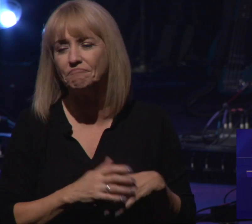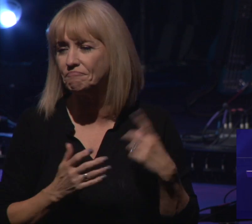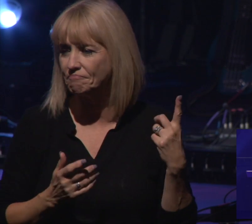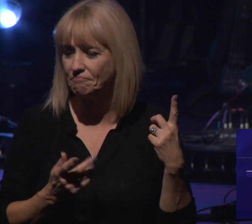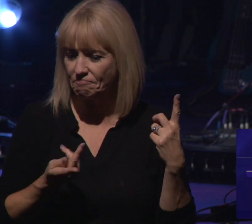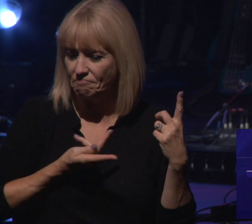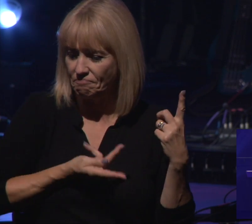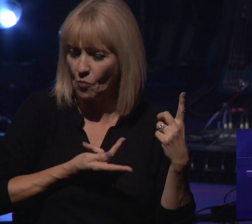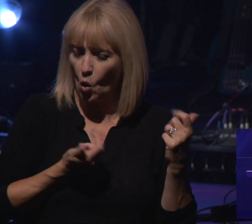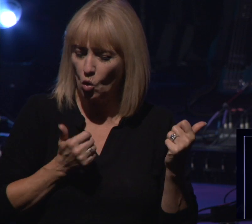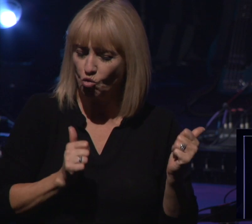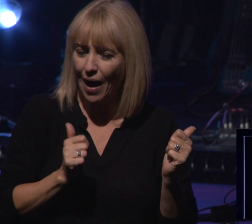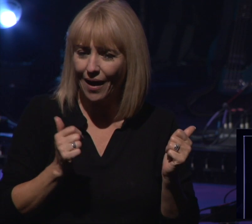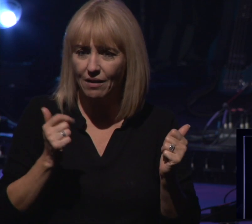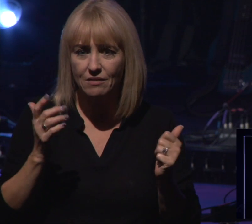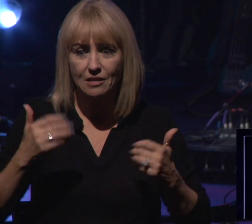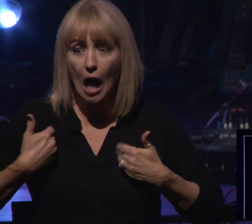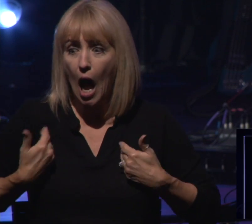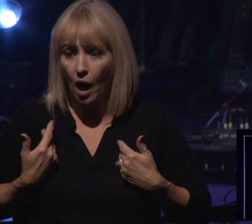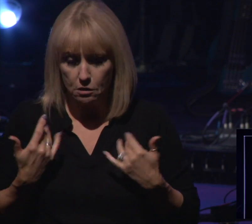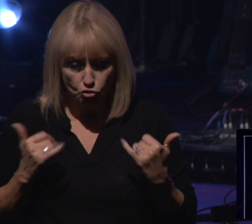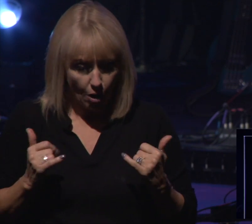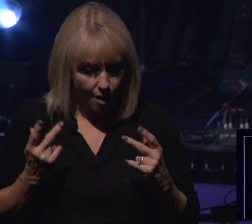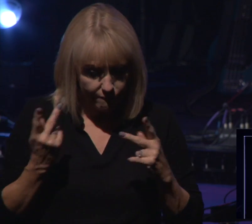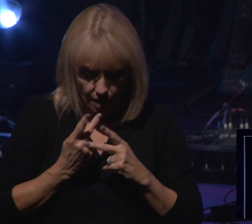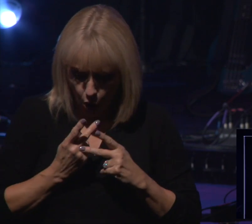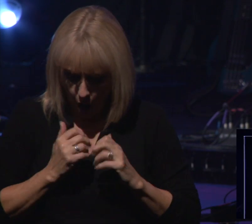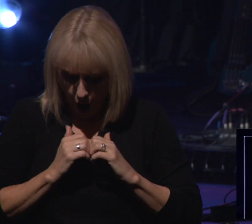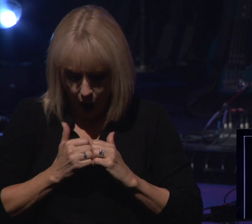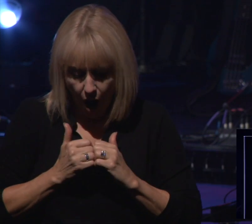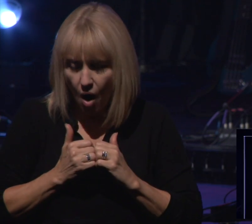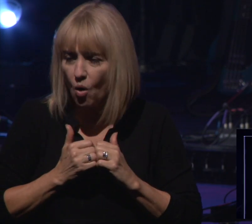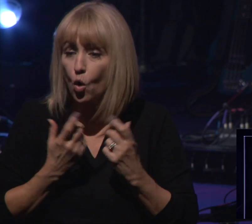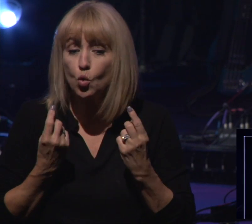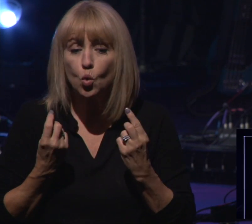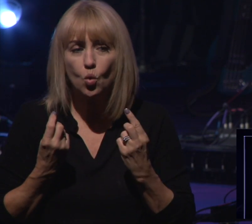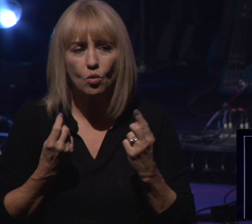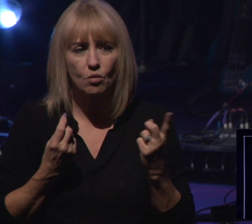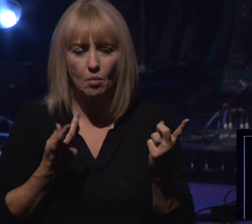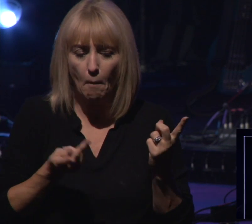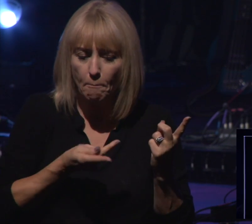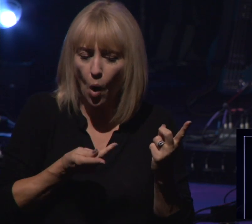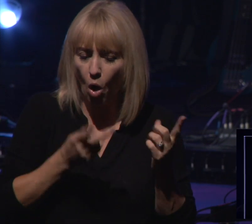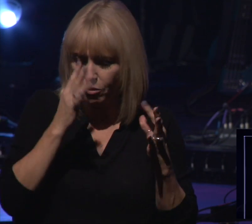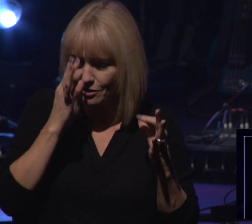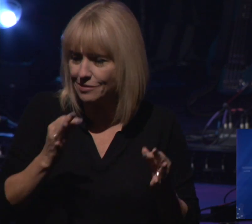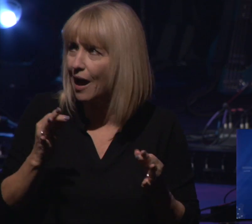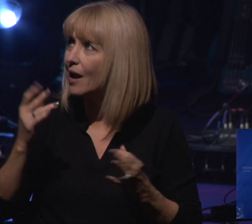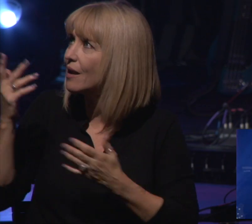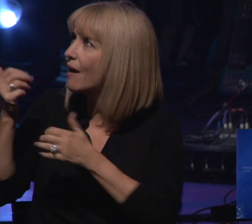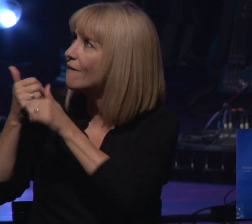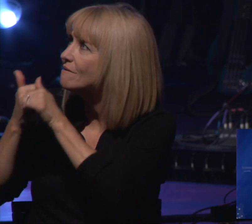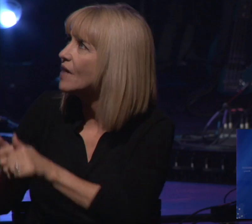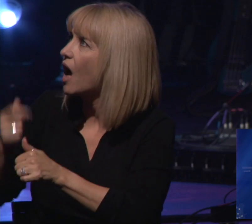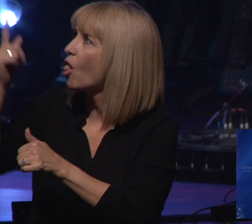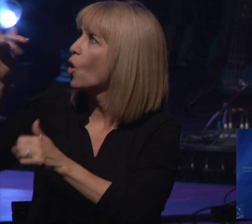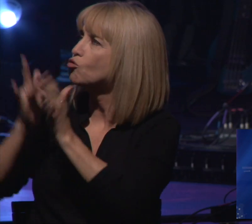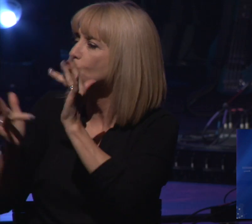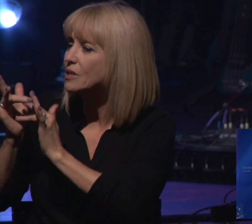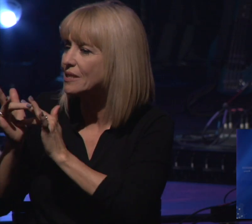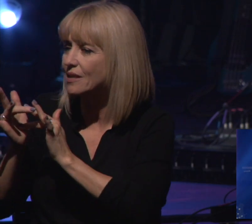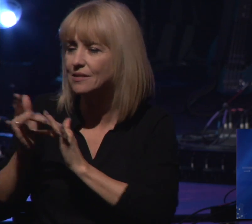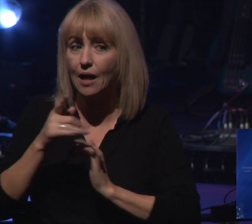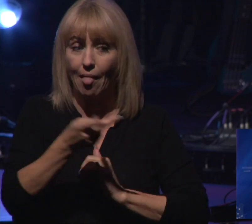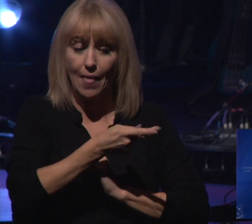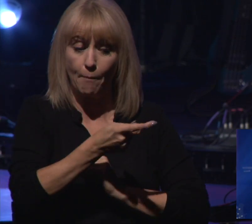them in their marriage, when they got started, they were trying to figure out life, how it's going to be, and they decided they needed to get their life right with Christ. And they worked and